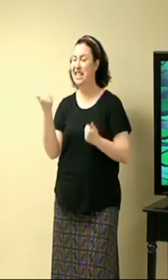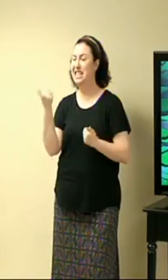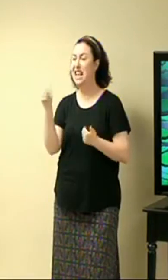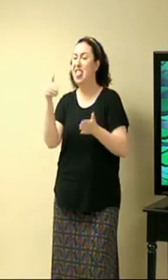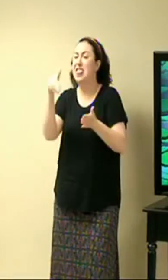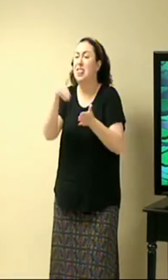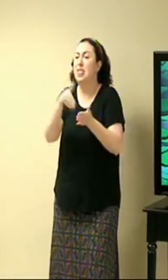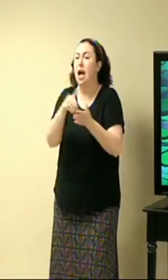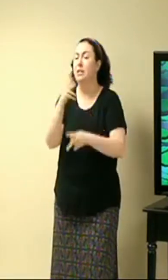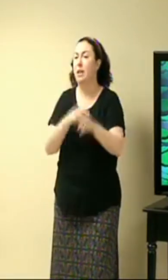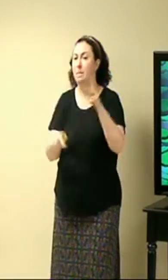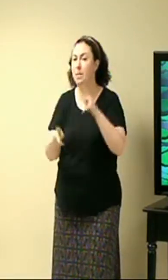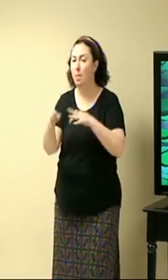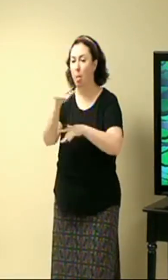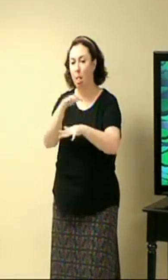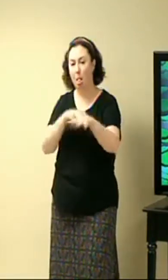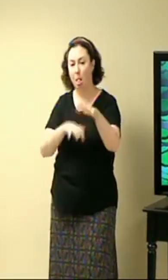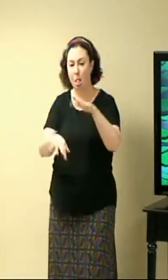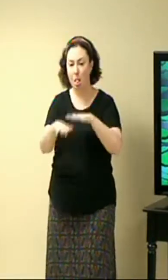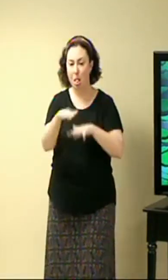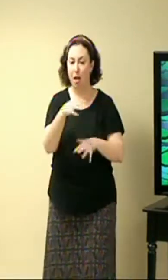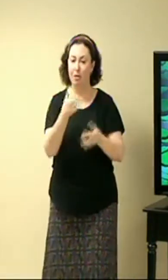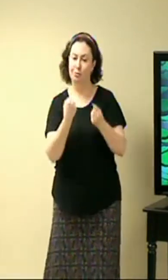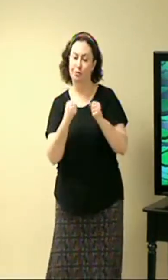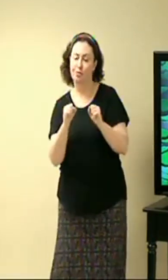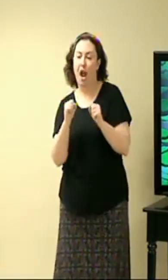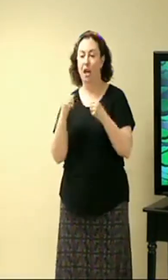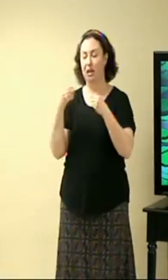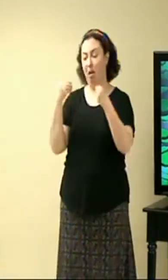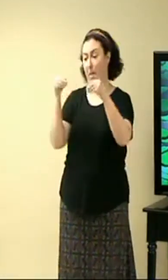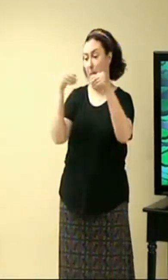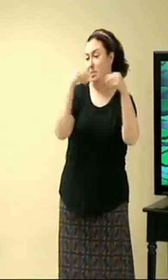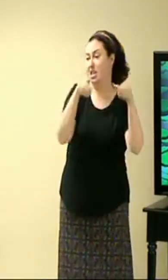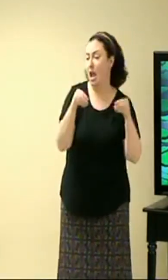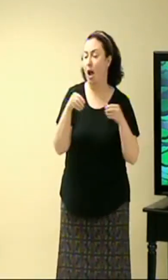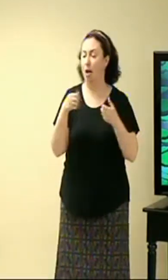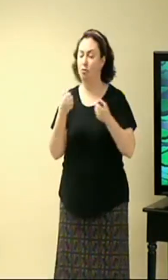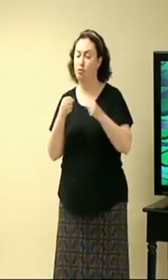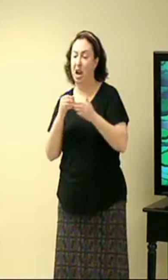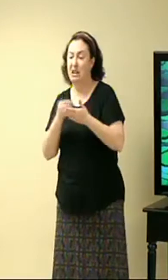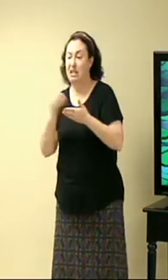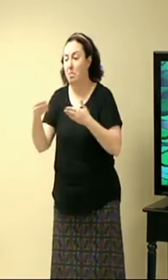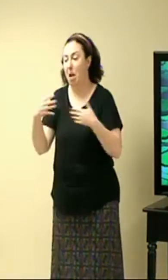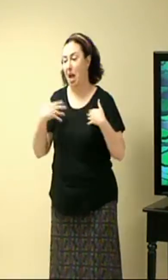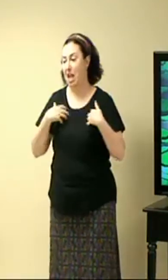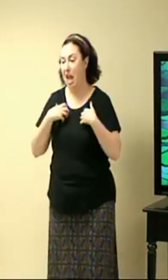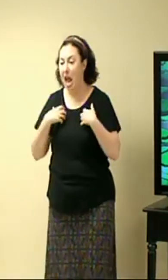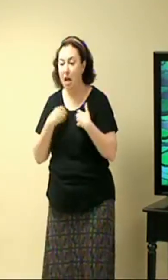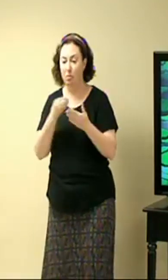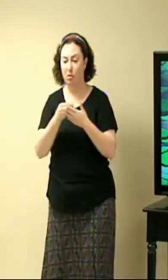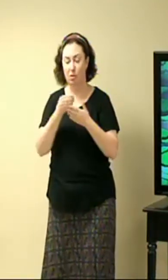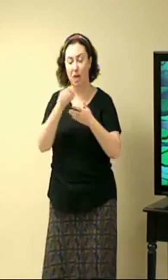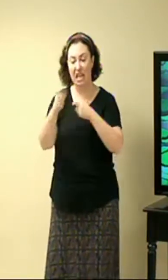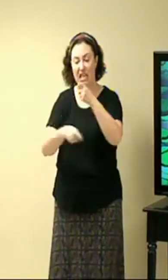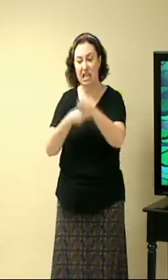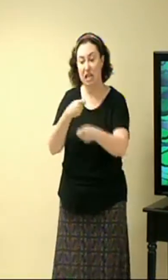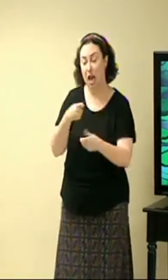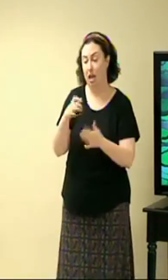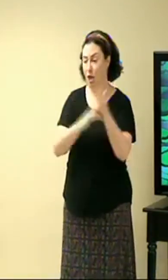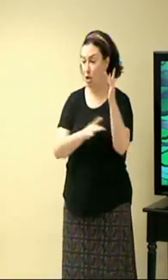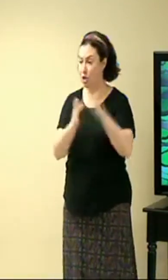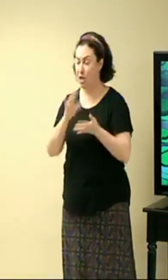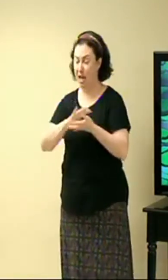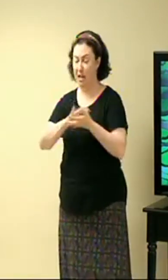this temple court trading, trying to buy animals, trying to exchange coins. And Jesus gets angry, makes a whip,